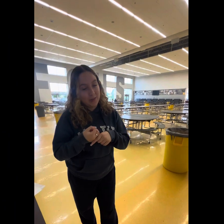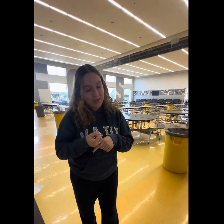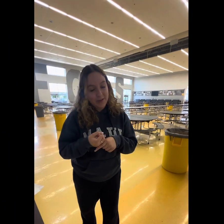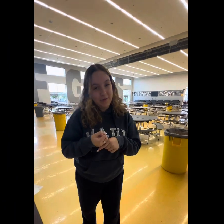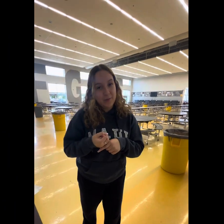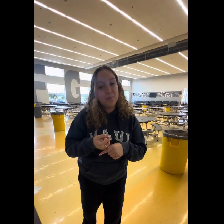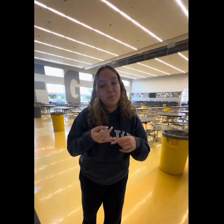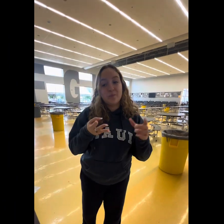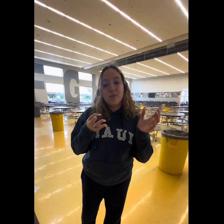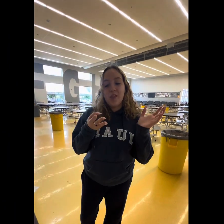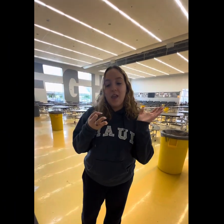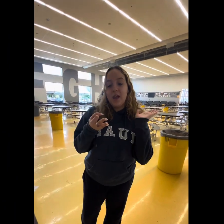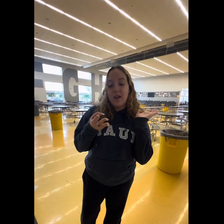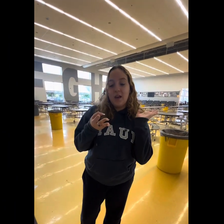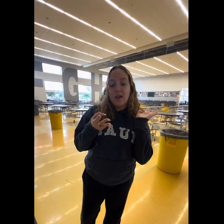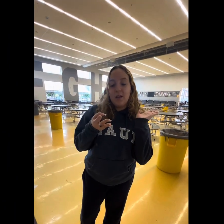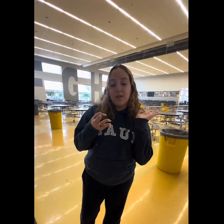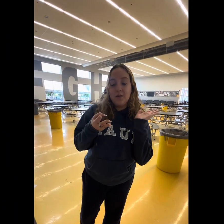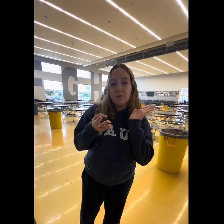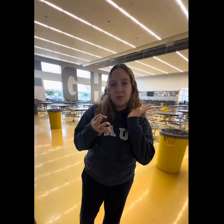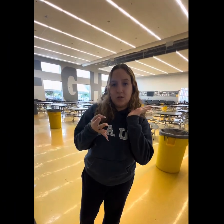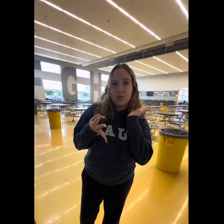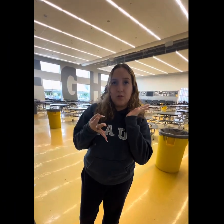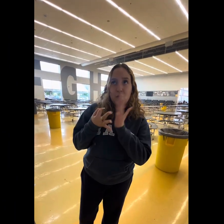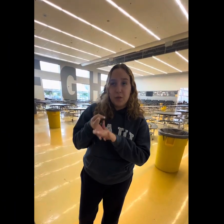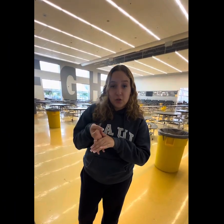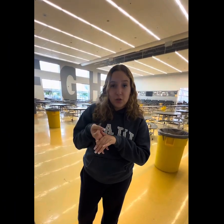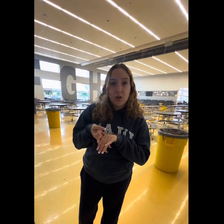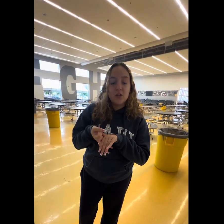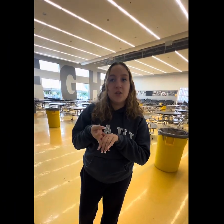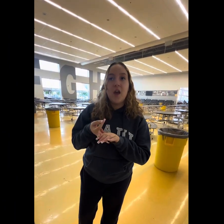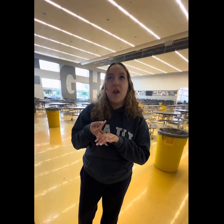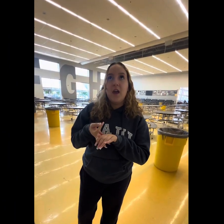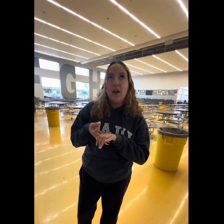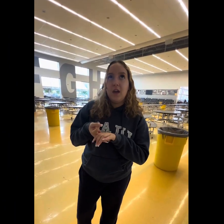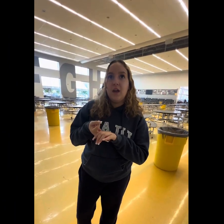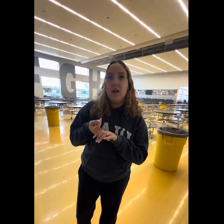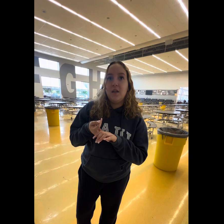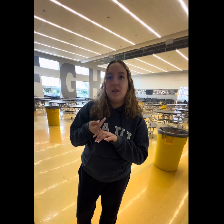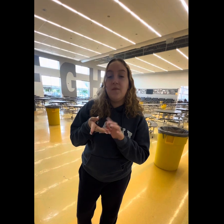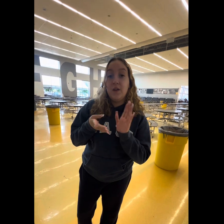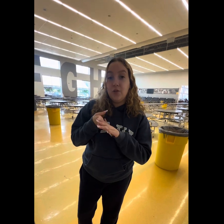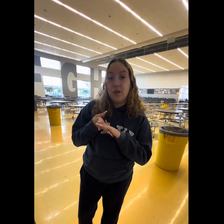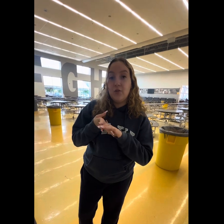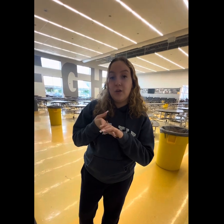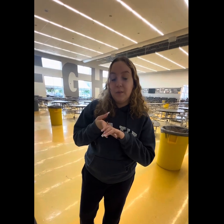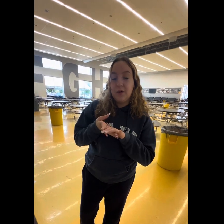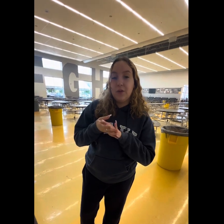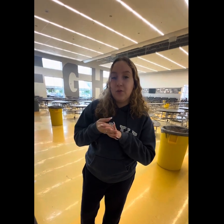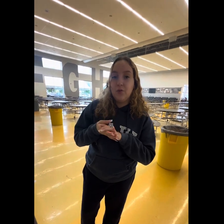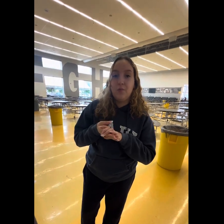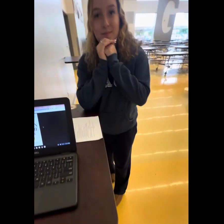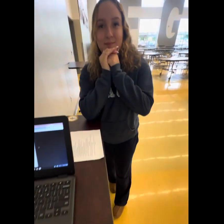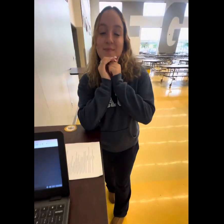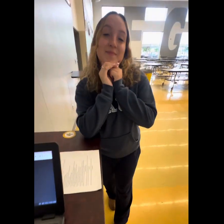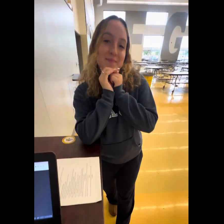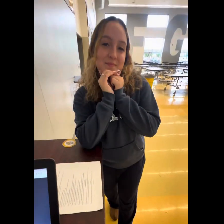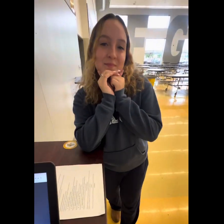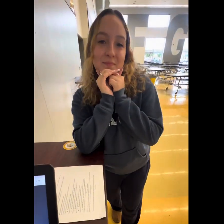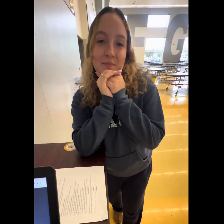life. And then there was also a picture collage and a video that you could make with a group. What's the last unit we